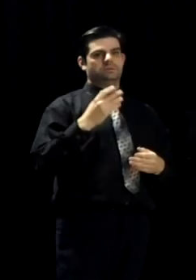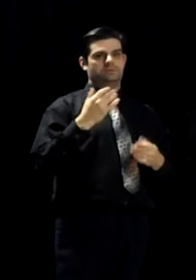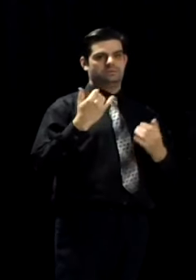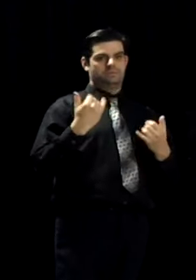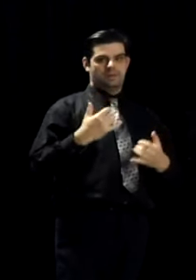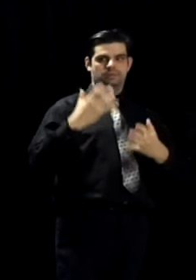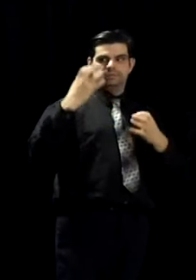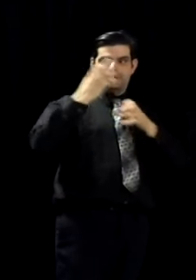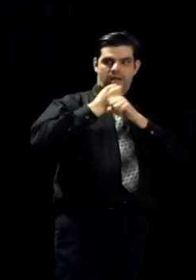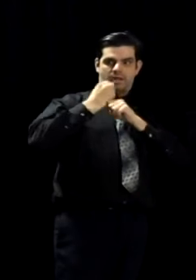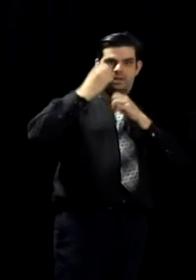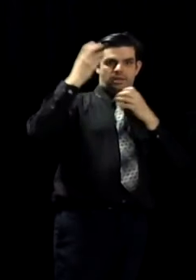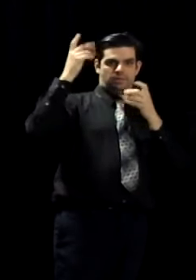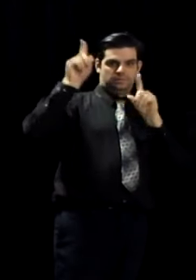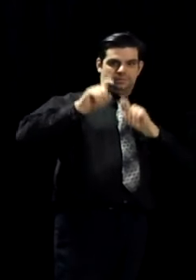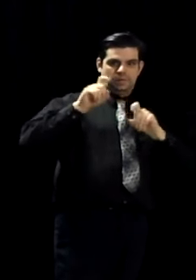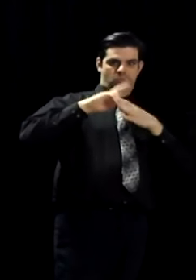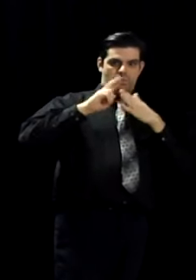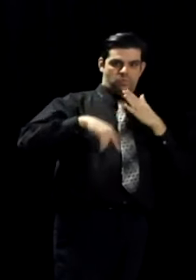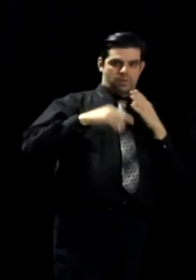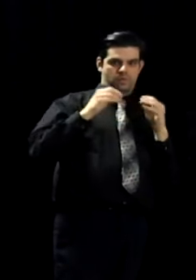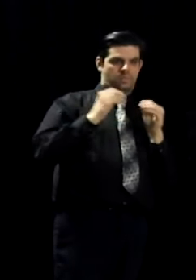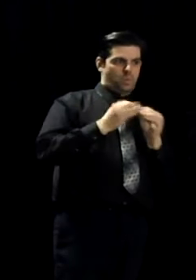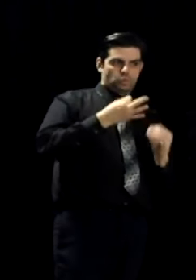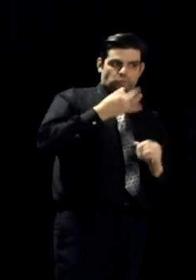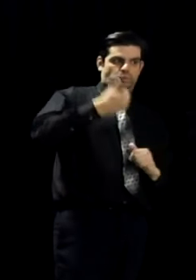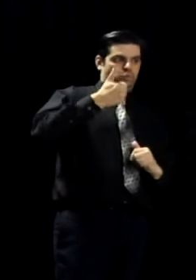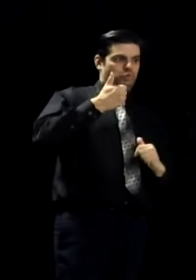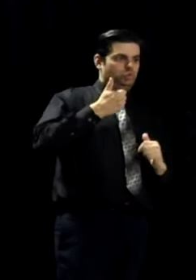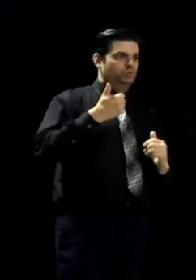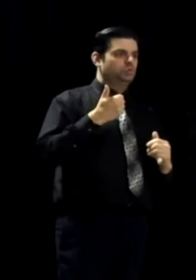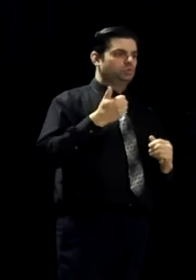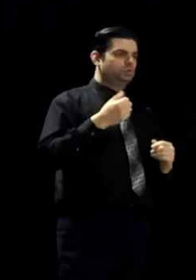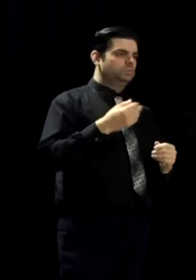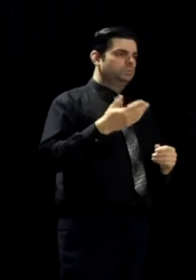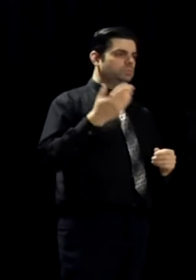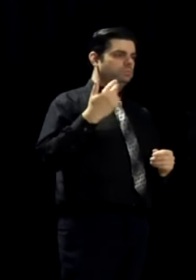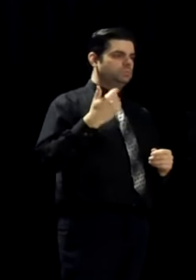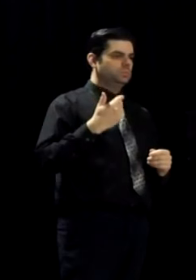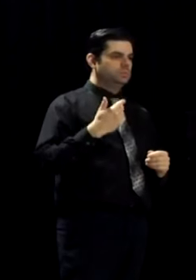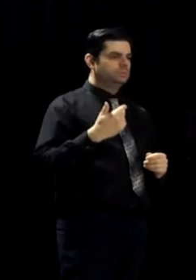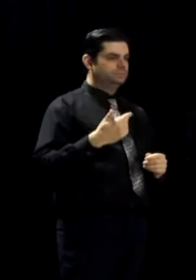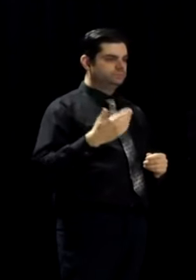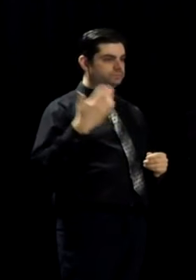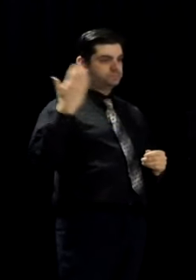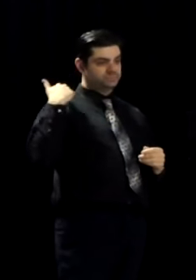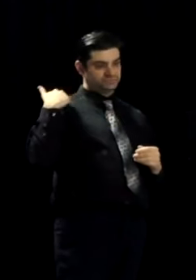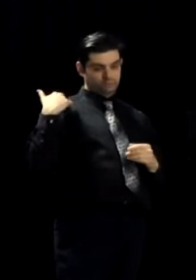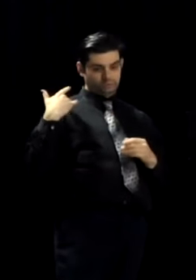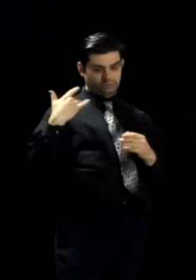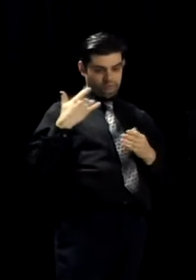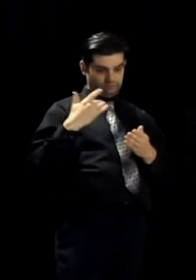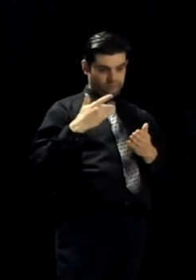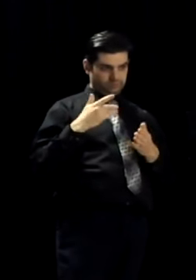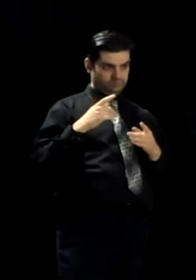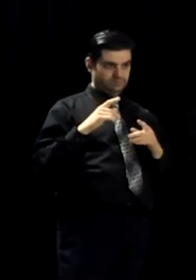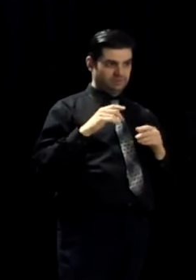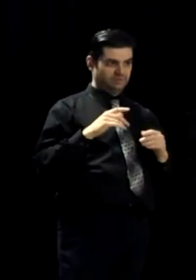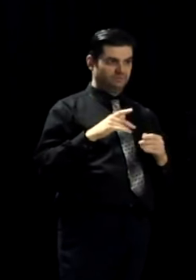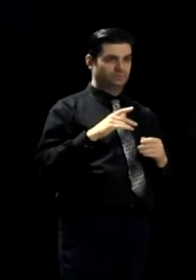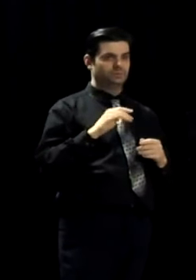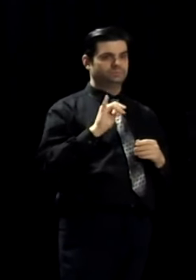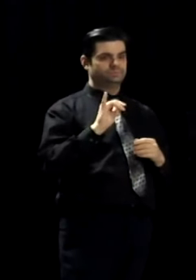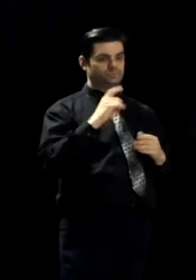at trends. Again, we had a great 7-day rolling average. Now we've got a couple days where higher.